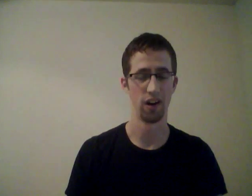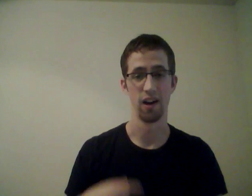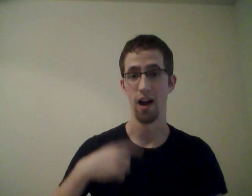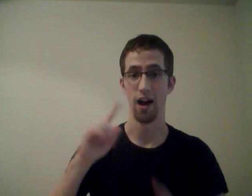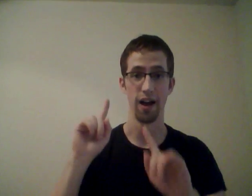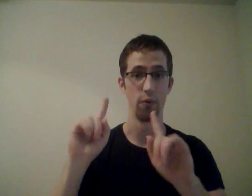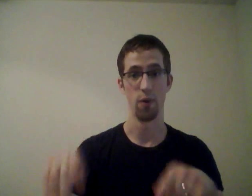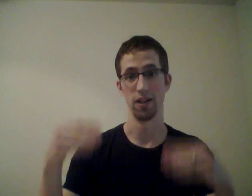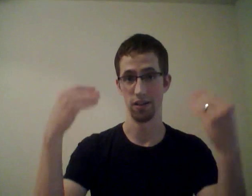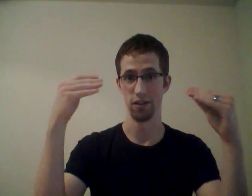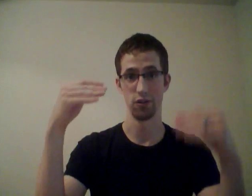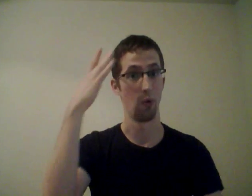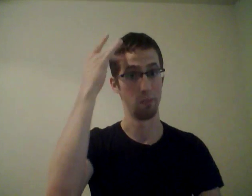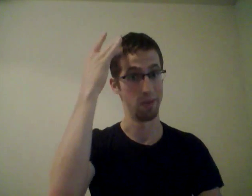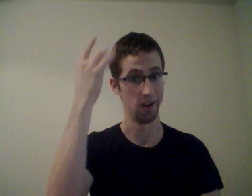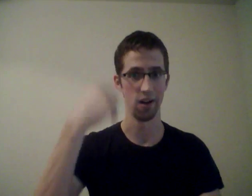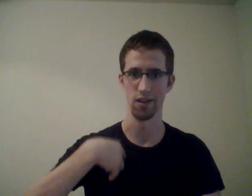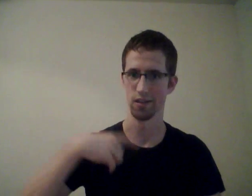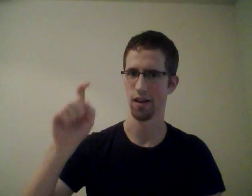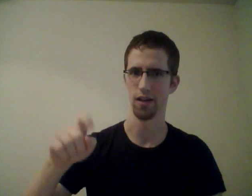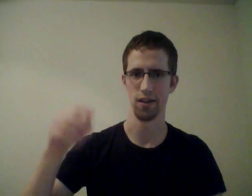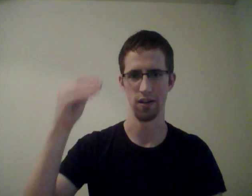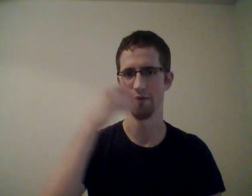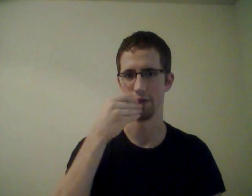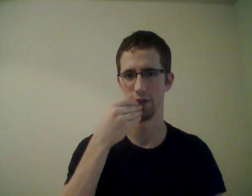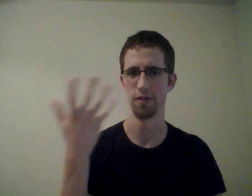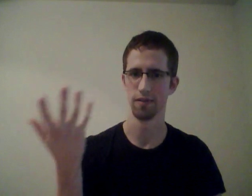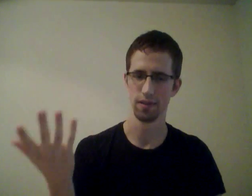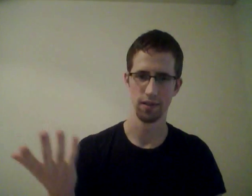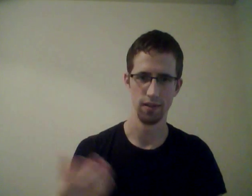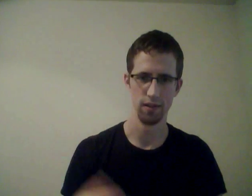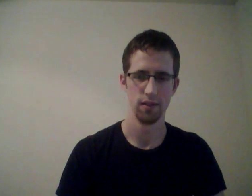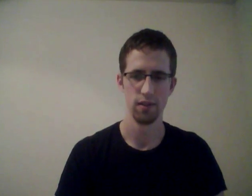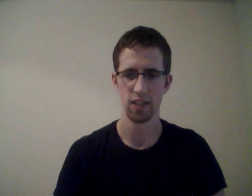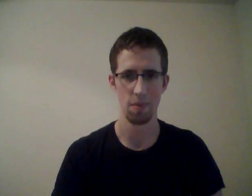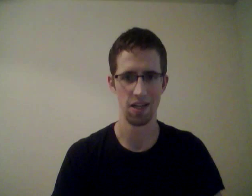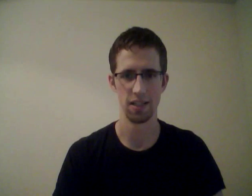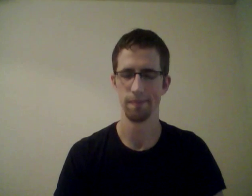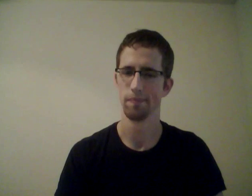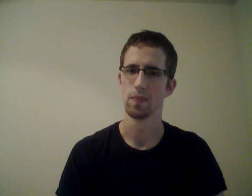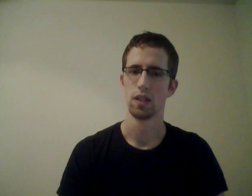Or, I went to the store because I needed food. Same idea.